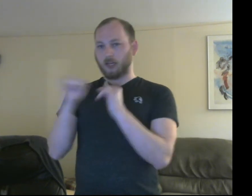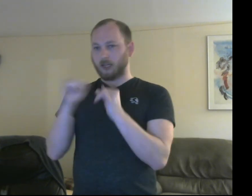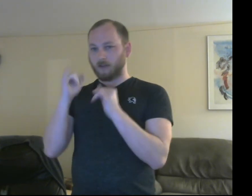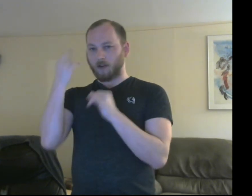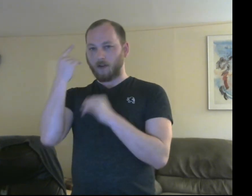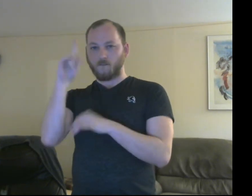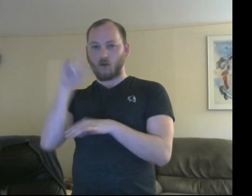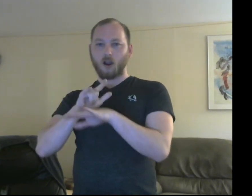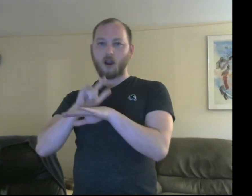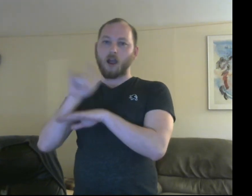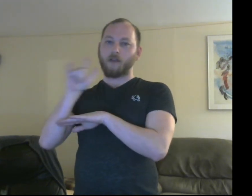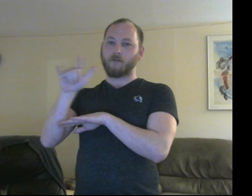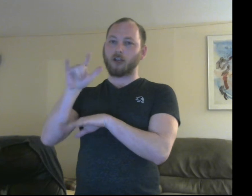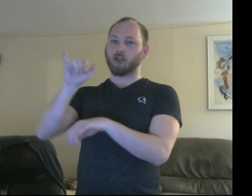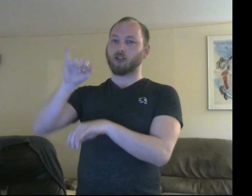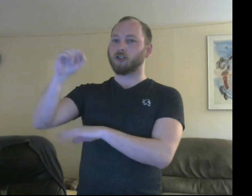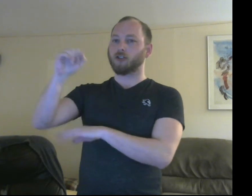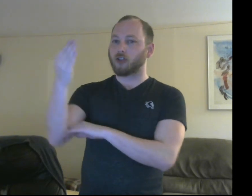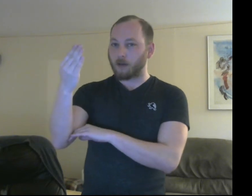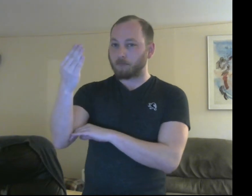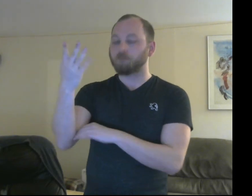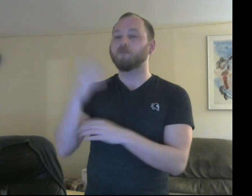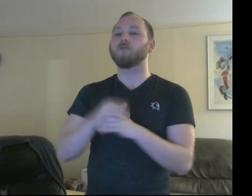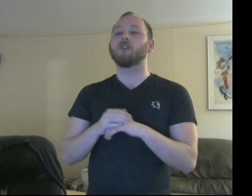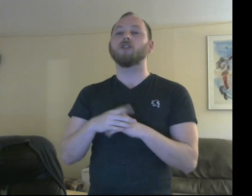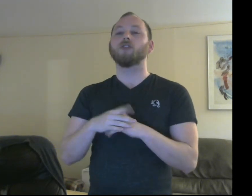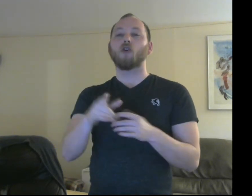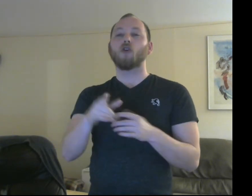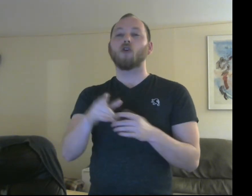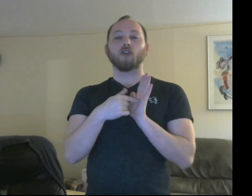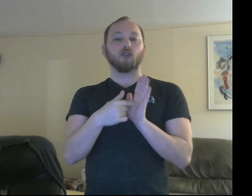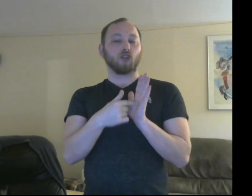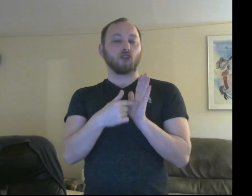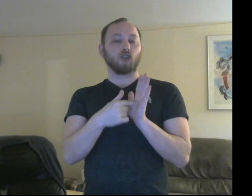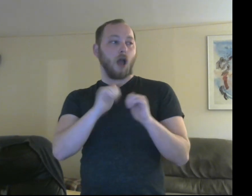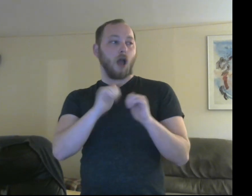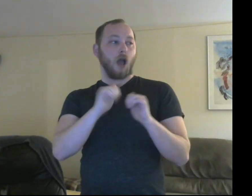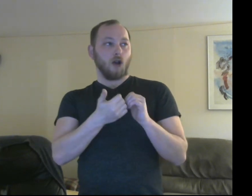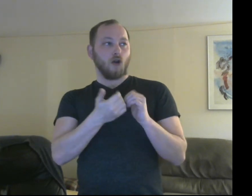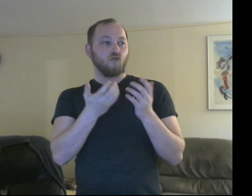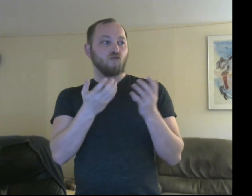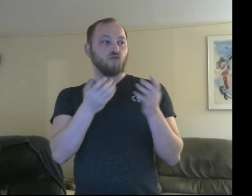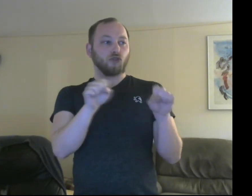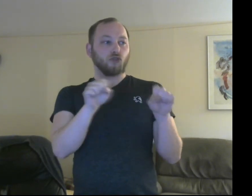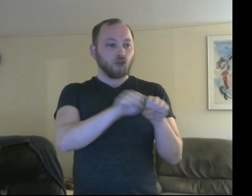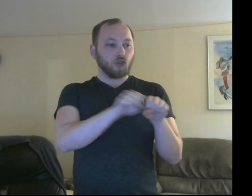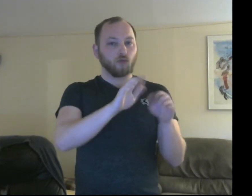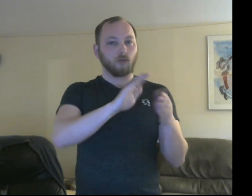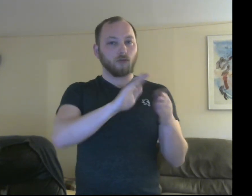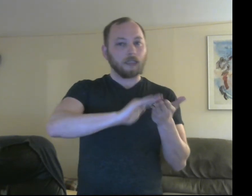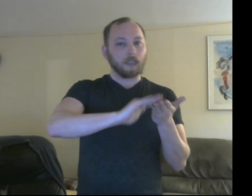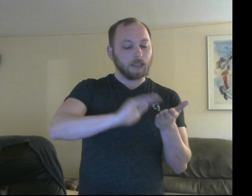shoe, and then what's a proper suit, what's an improper suit, how do you tie a tie. We'll go over all of that. I hope that